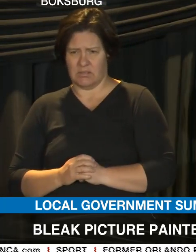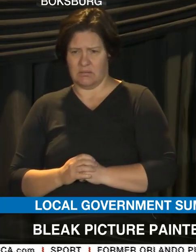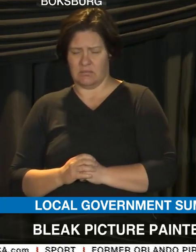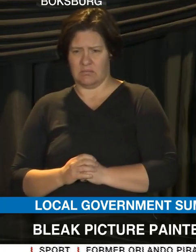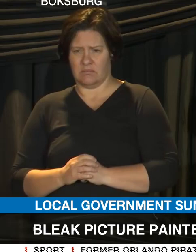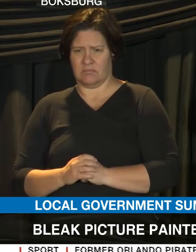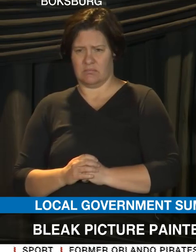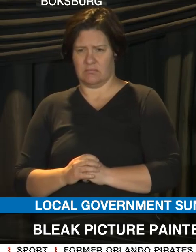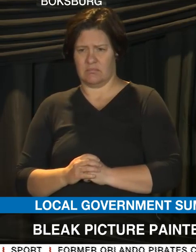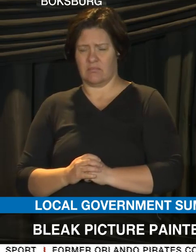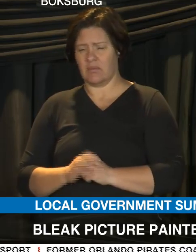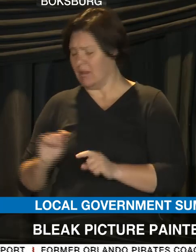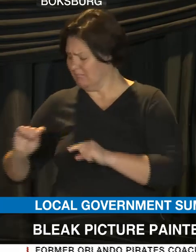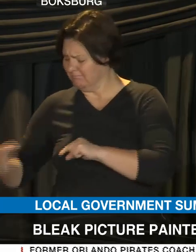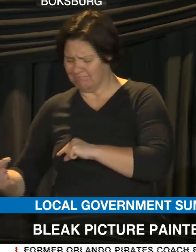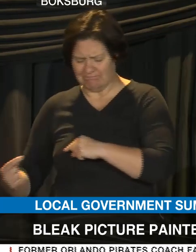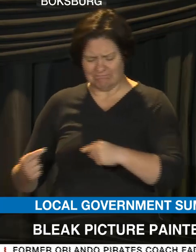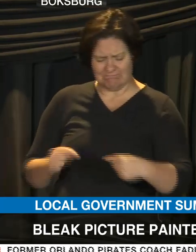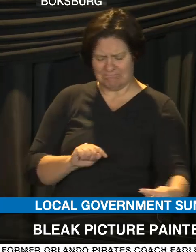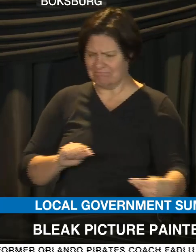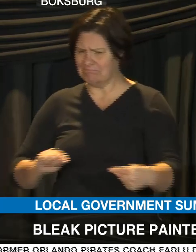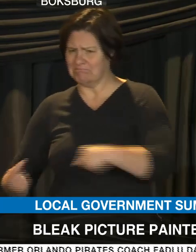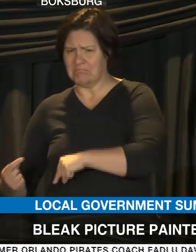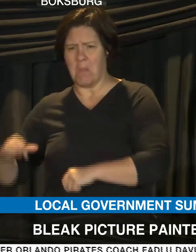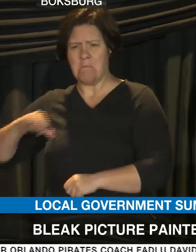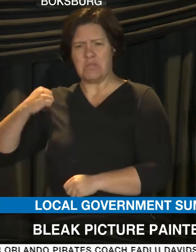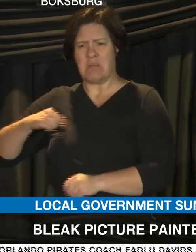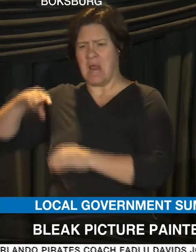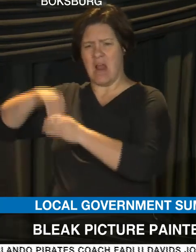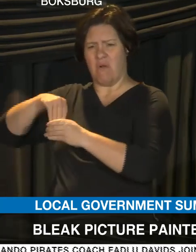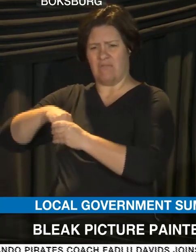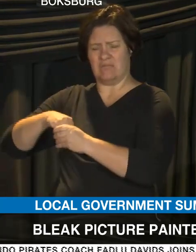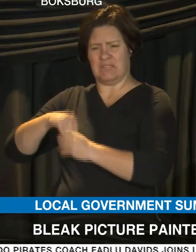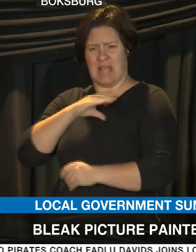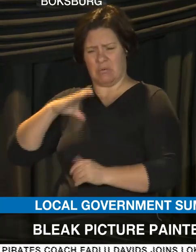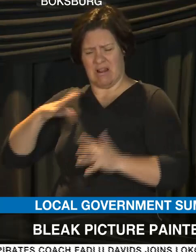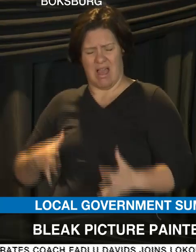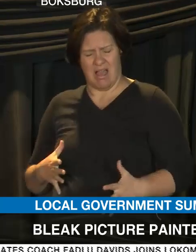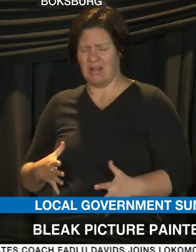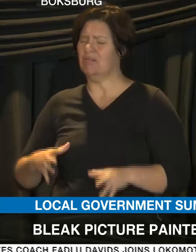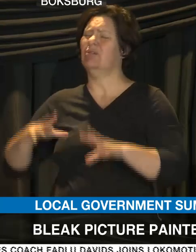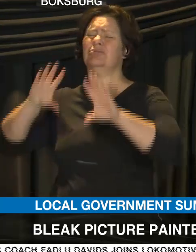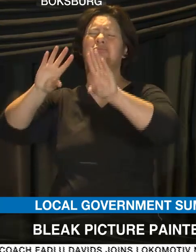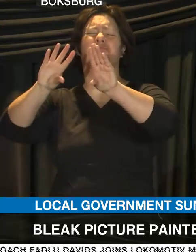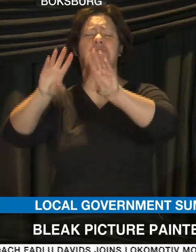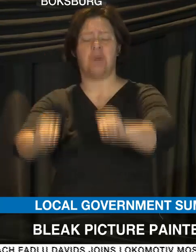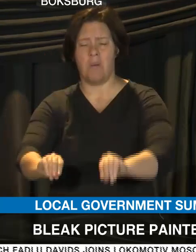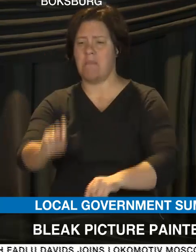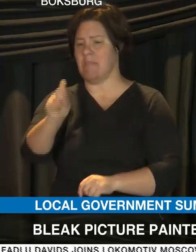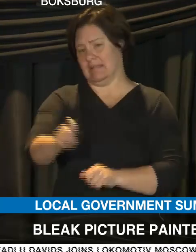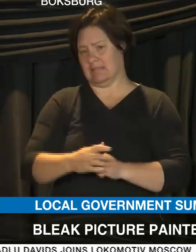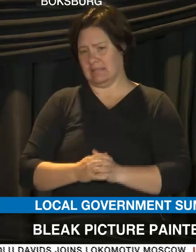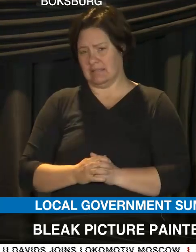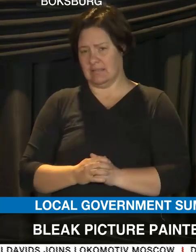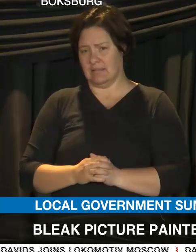is wreaking havoc in our municipalities must come to an end. We must find a